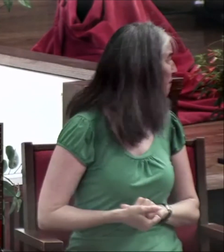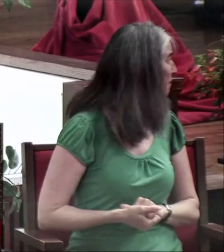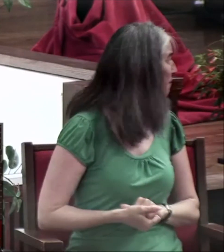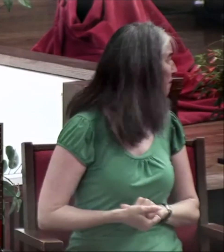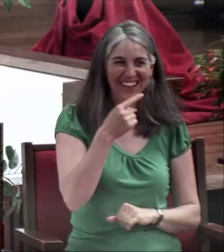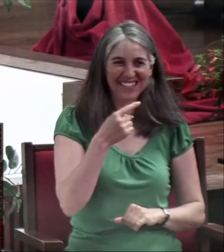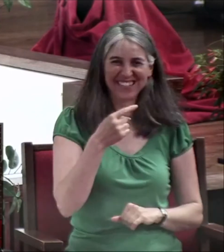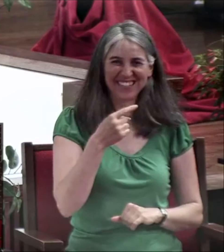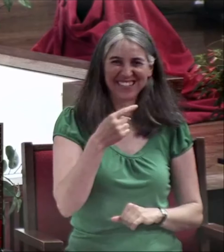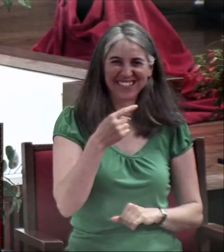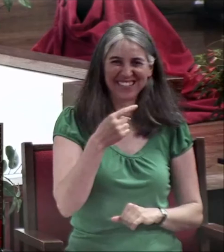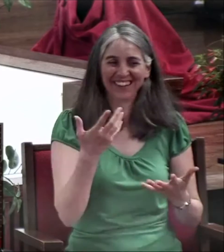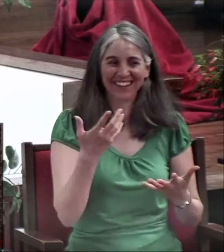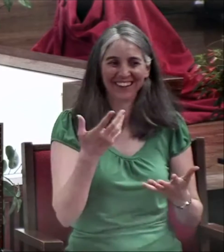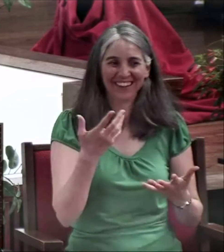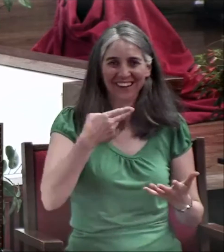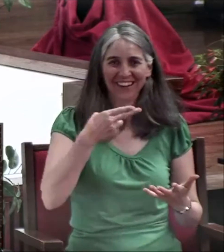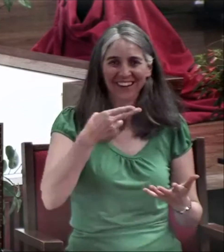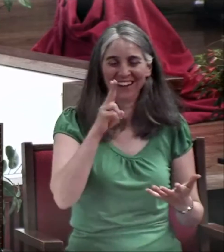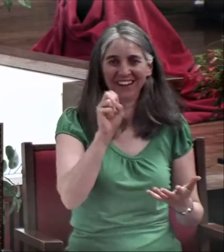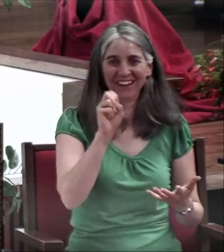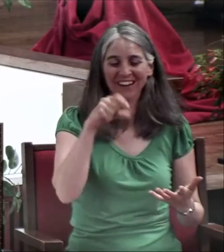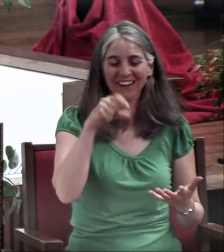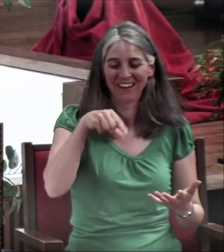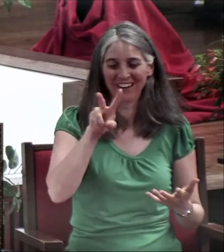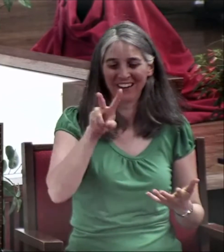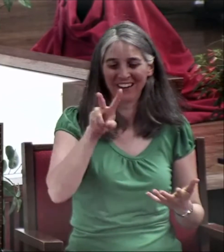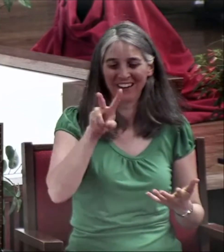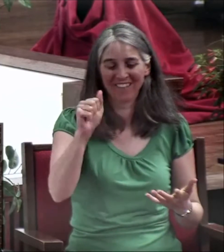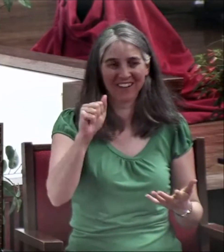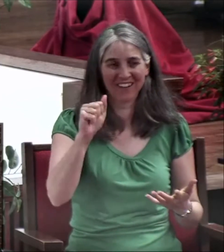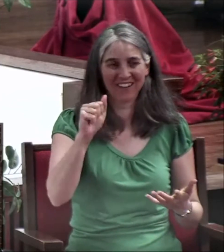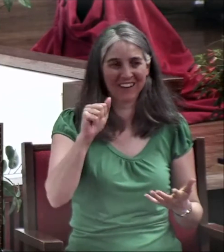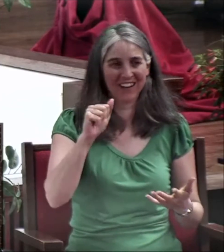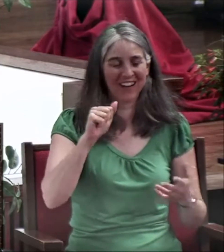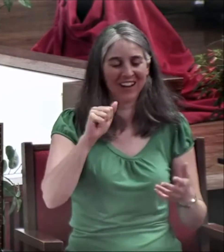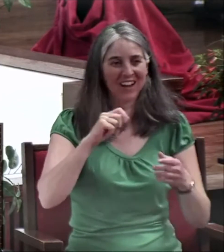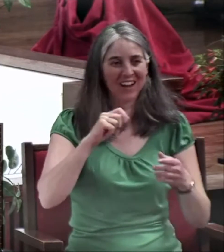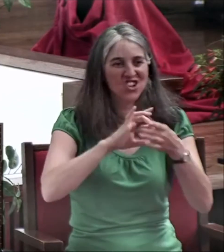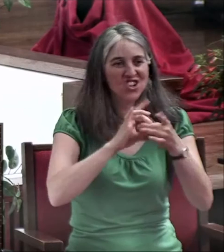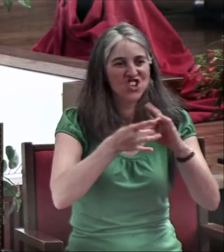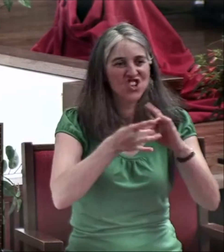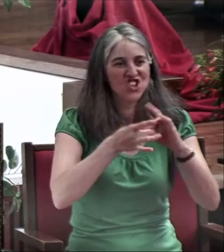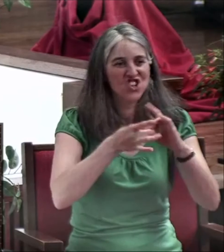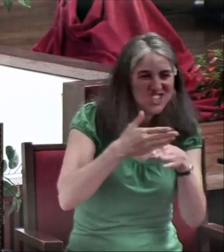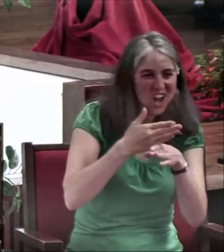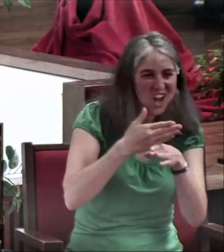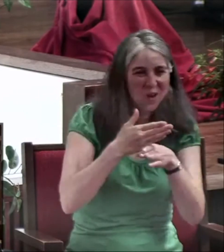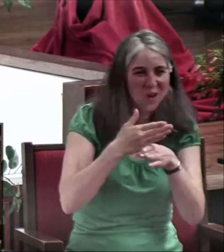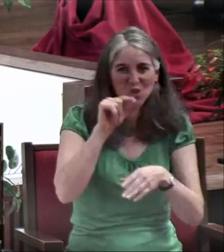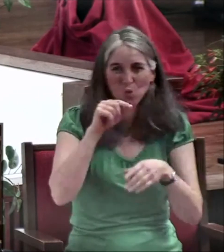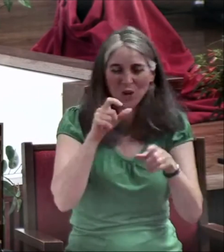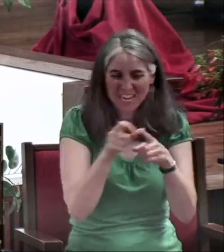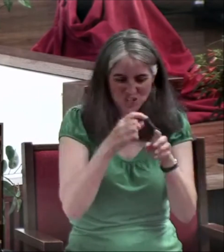This is a Husqvarna 455 Rancher chainsaw with a 20-inch bar. And I use